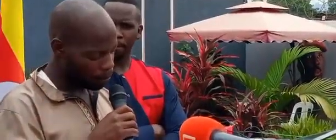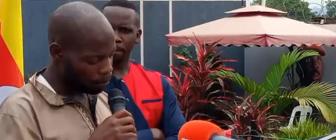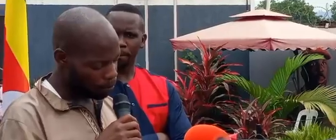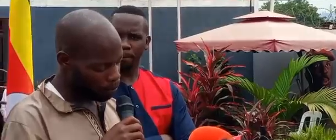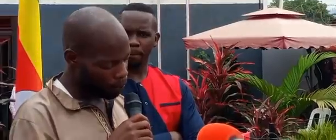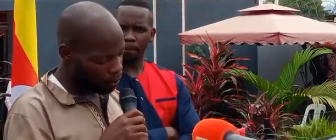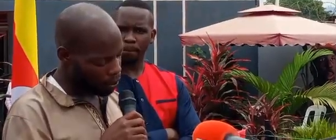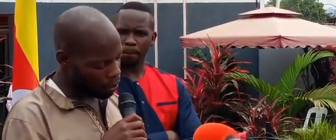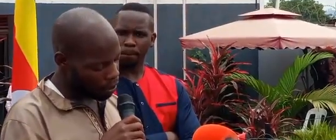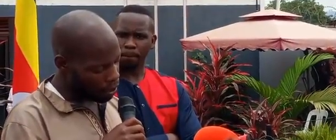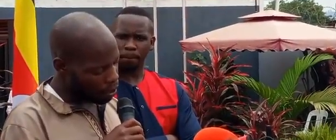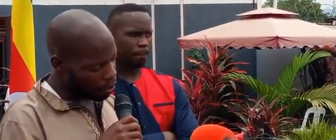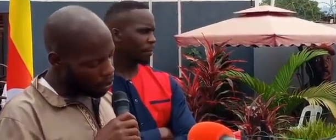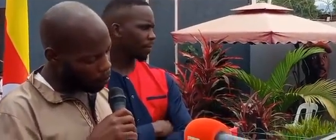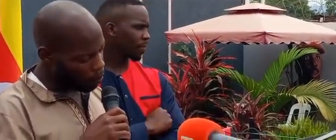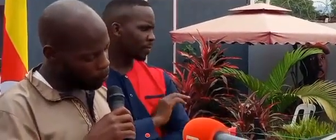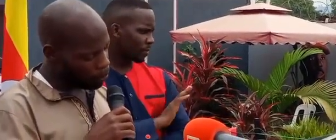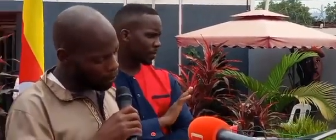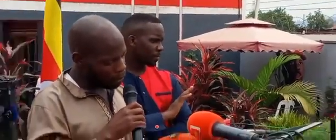He's speaking in pain.